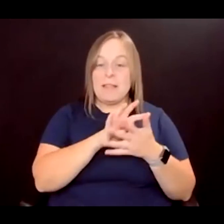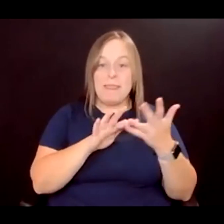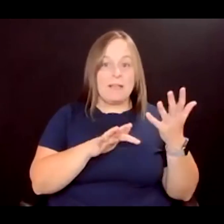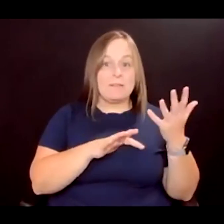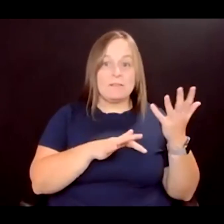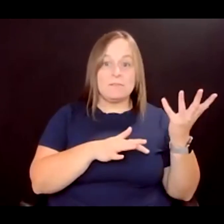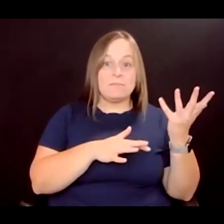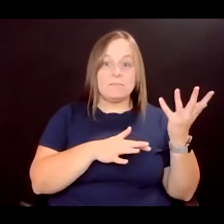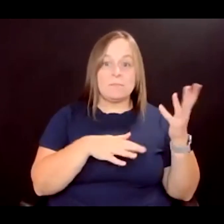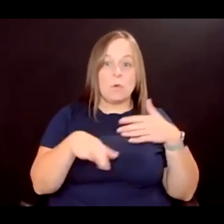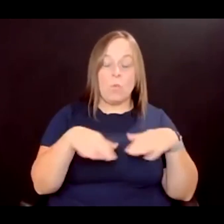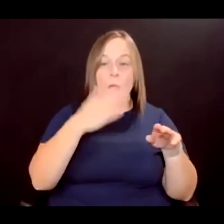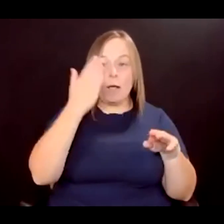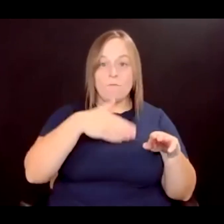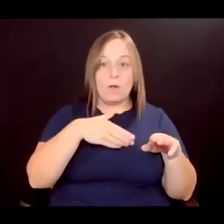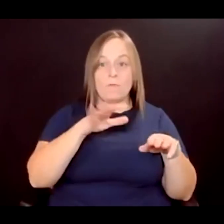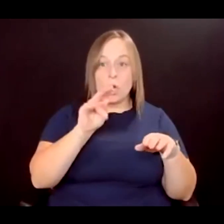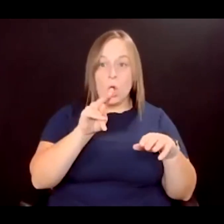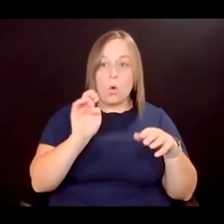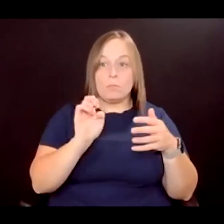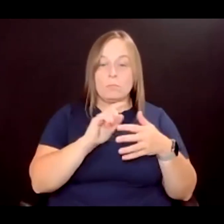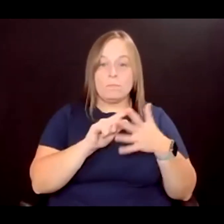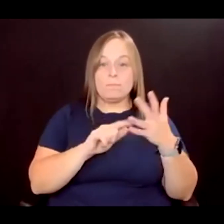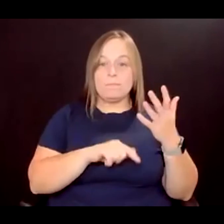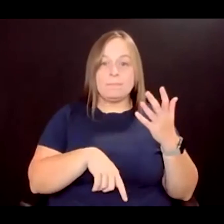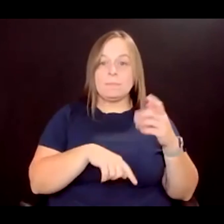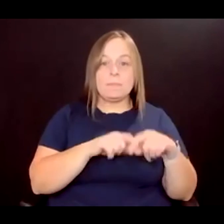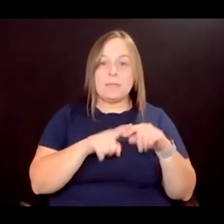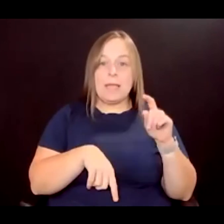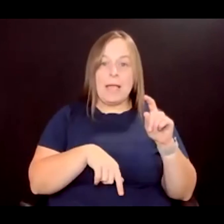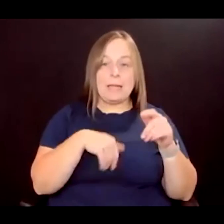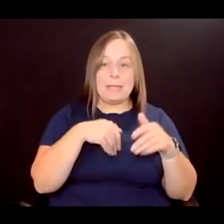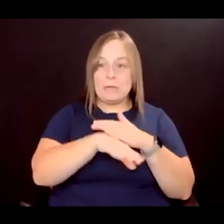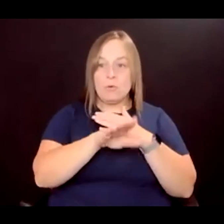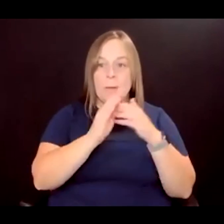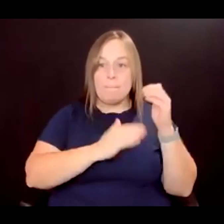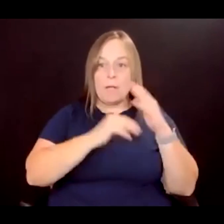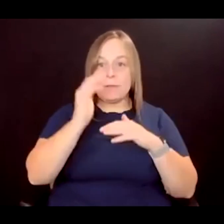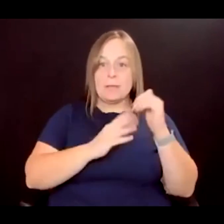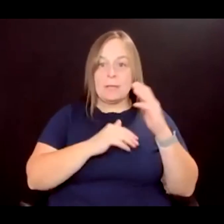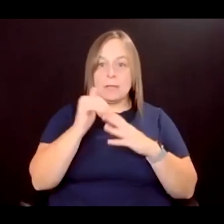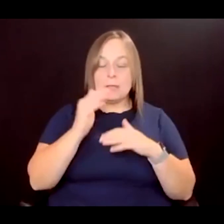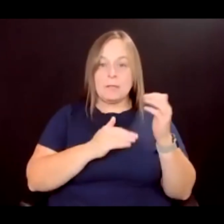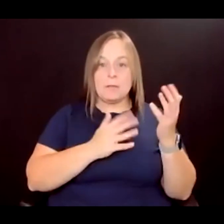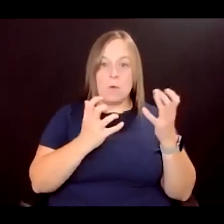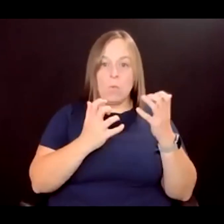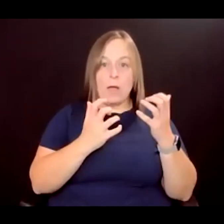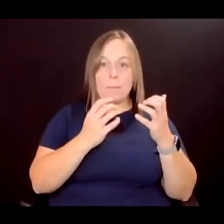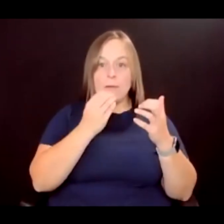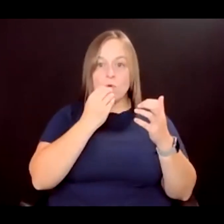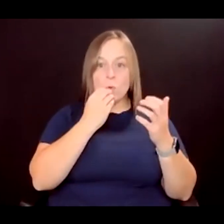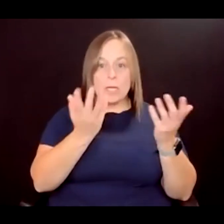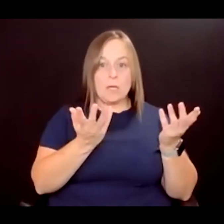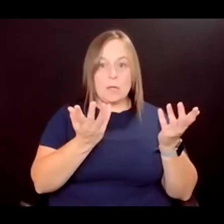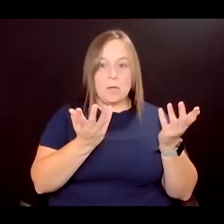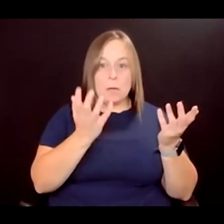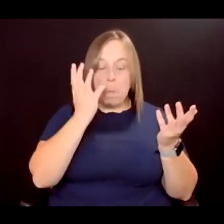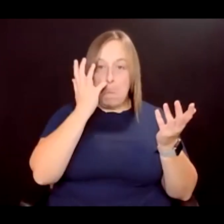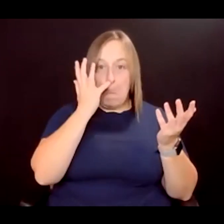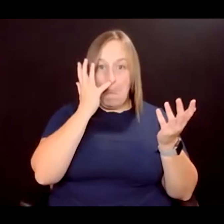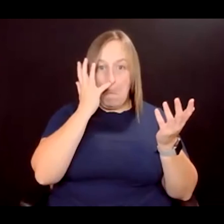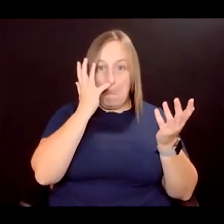problems are ongoing. And I think it's important with the city, as city leadership, we let them continue to be ongoing until they've